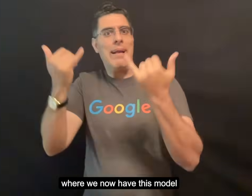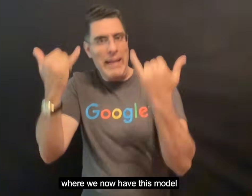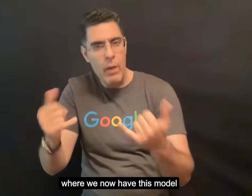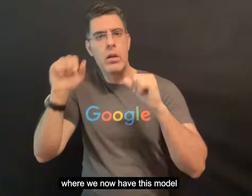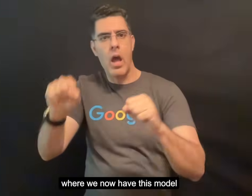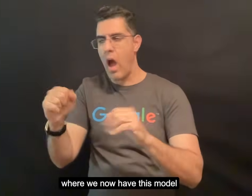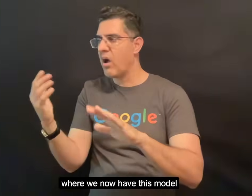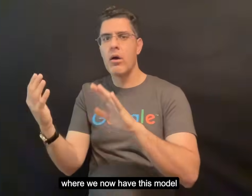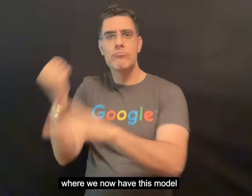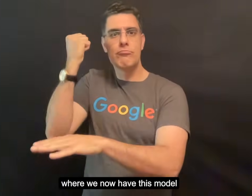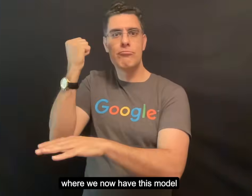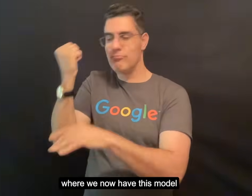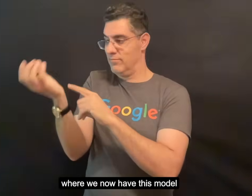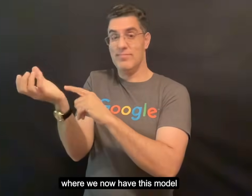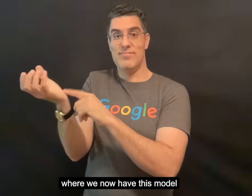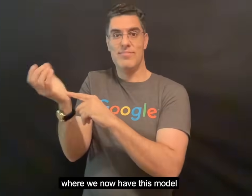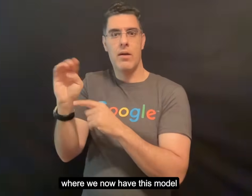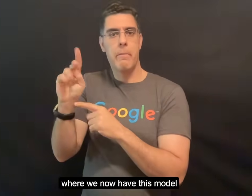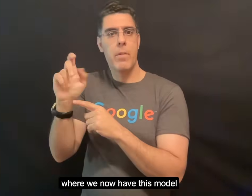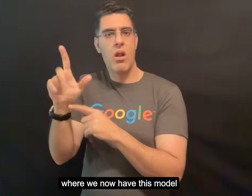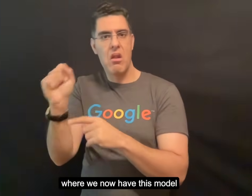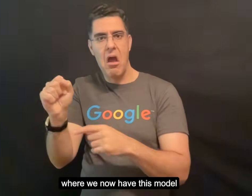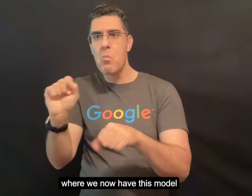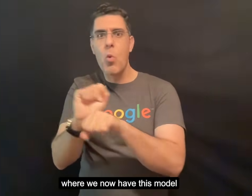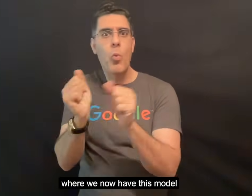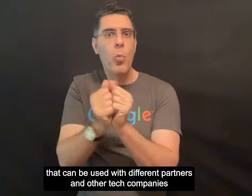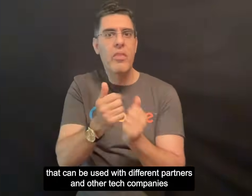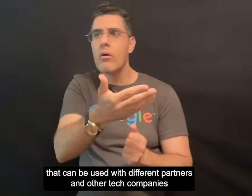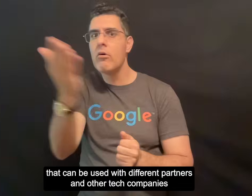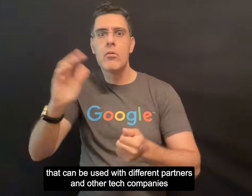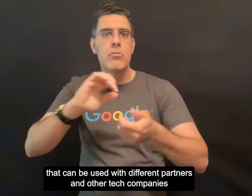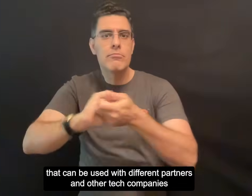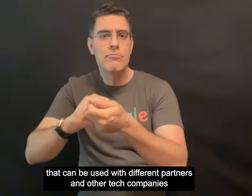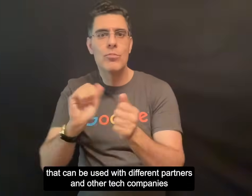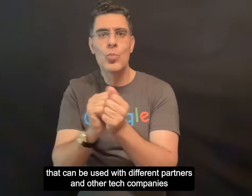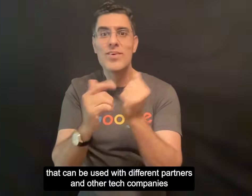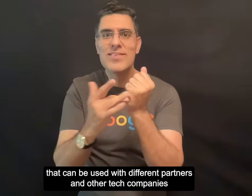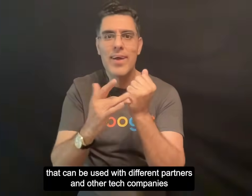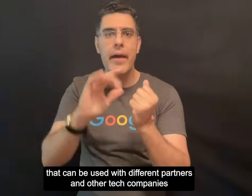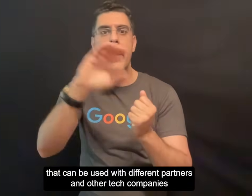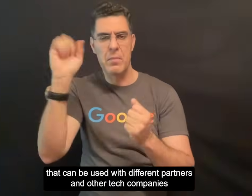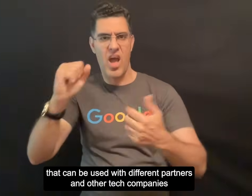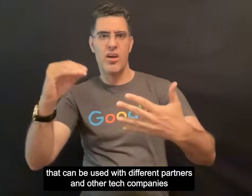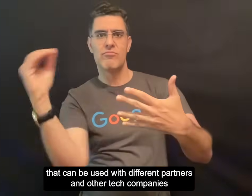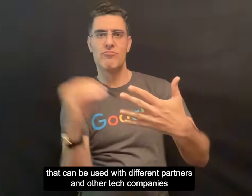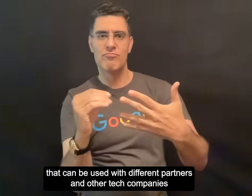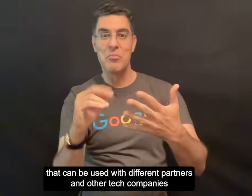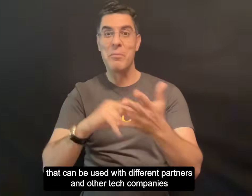where we now have this model that can be used with different partners and other tech companies